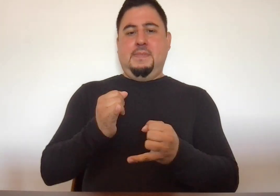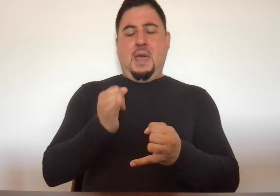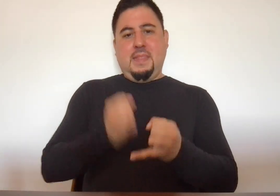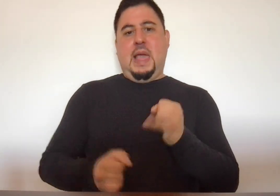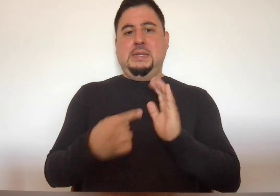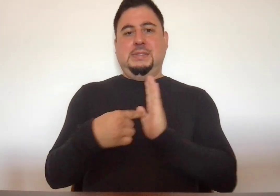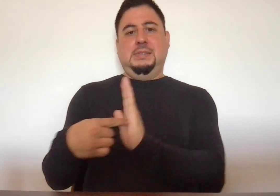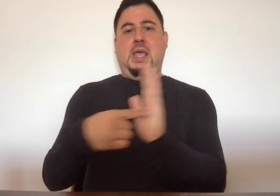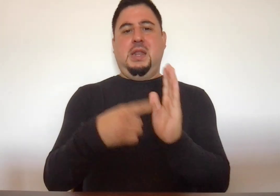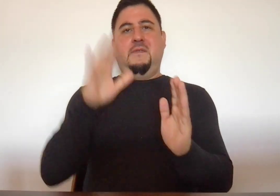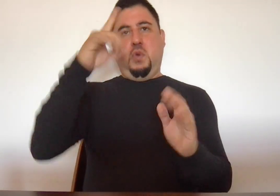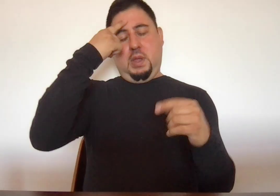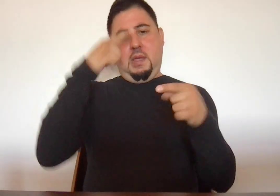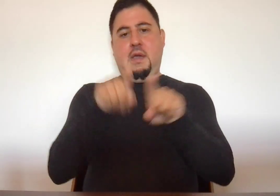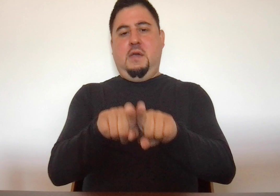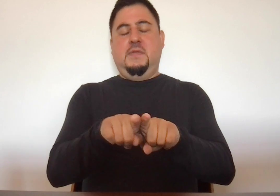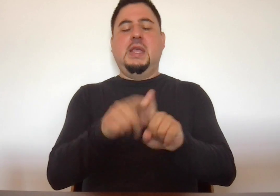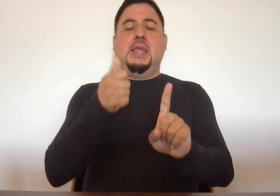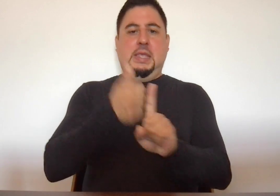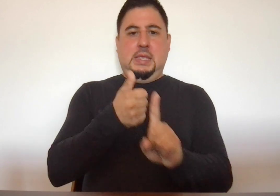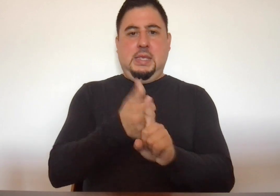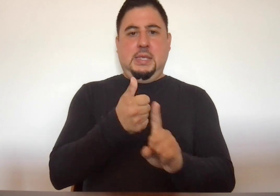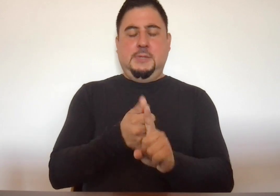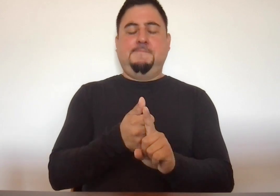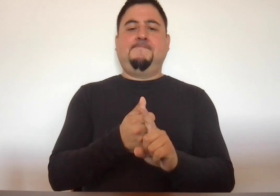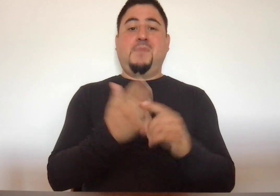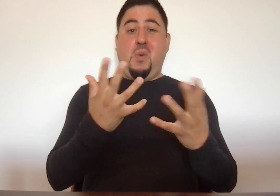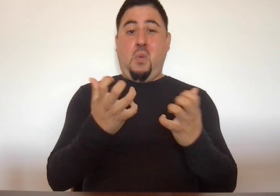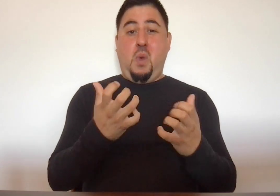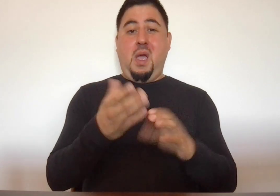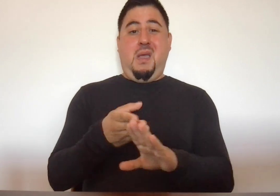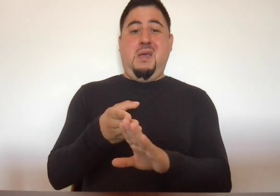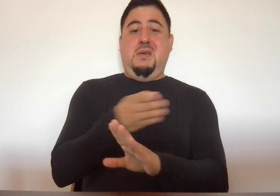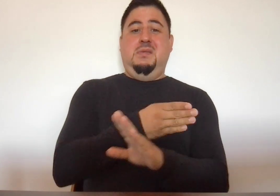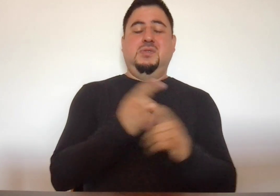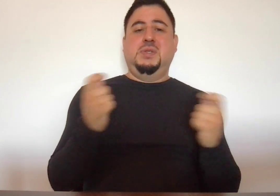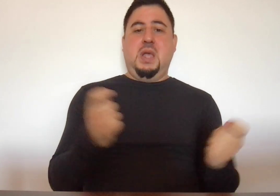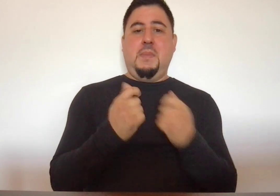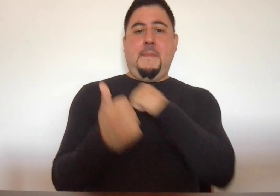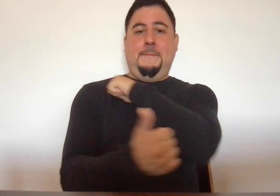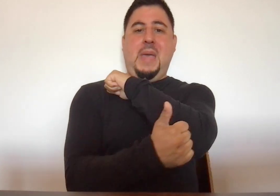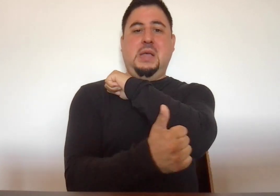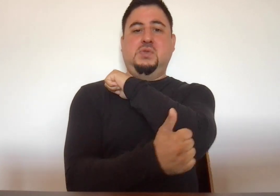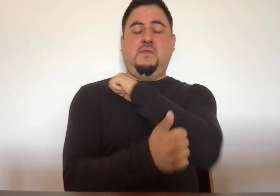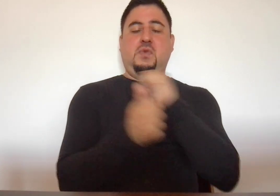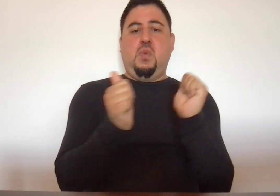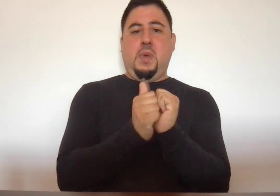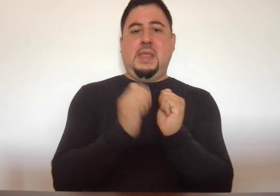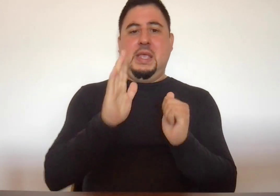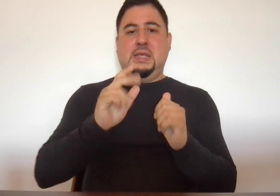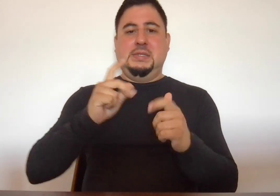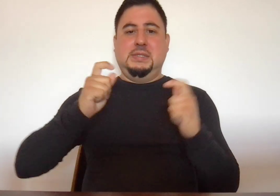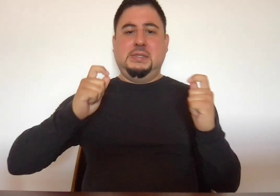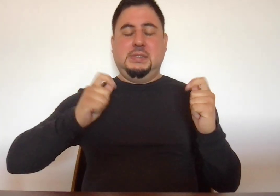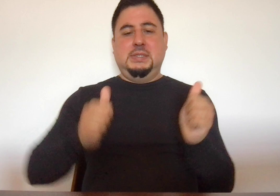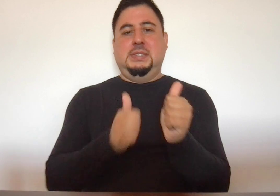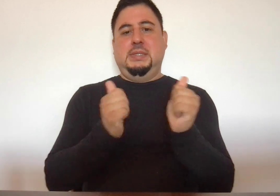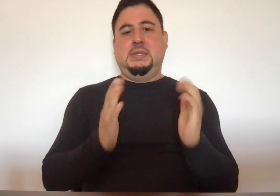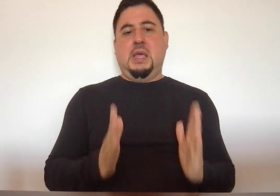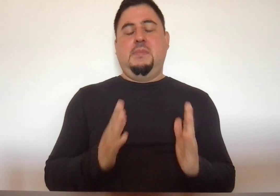your covenant, he desired to celebrate the Passover with his disciples. And while they were at